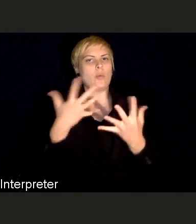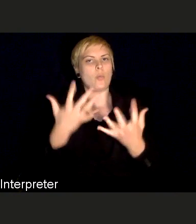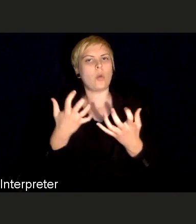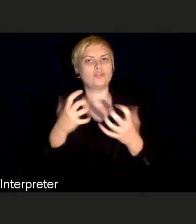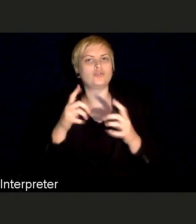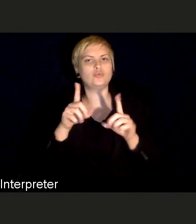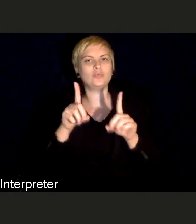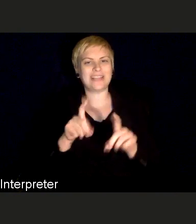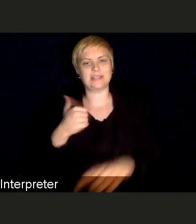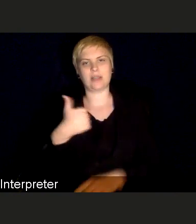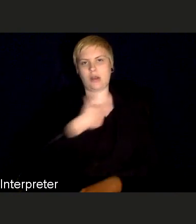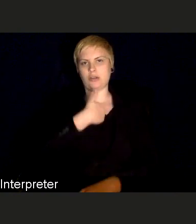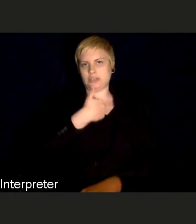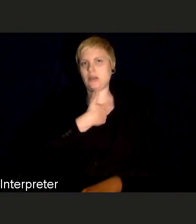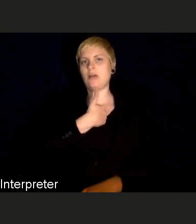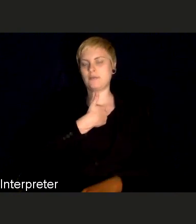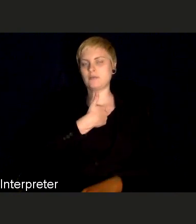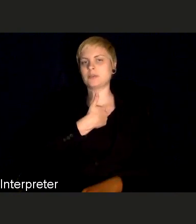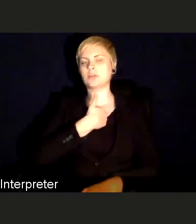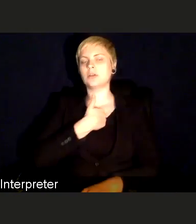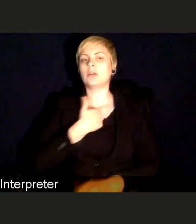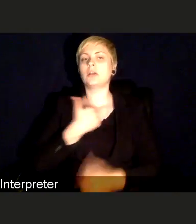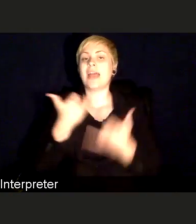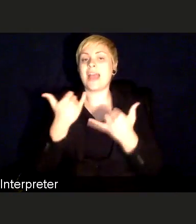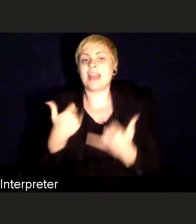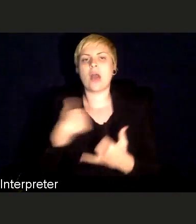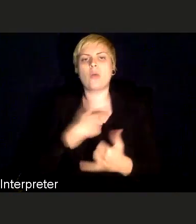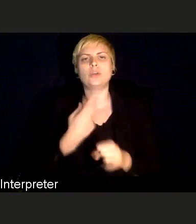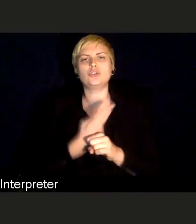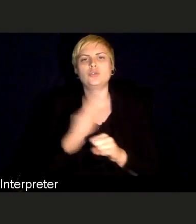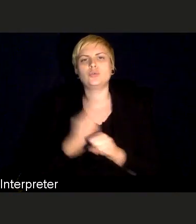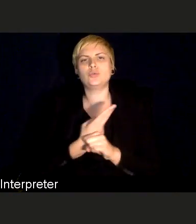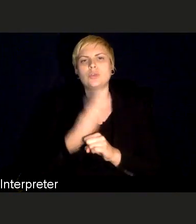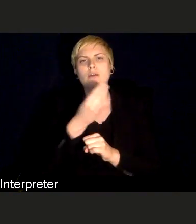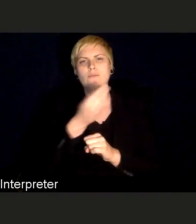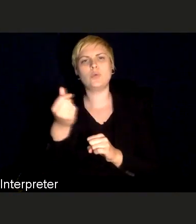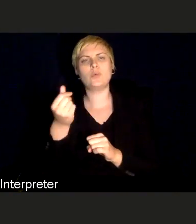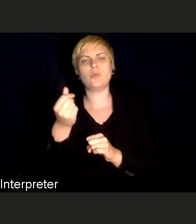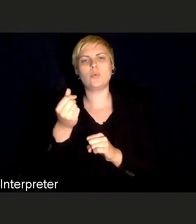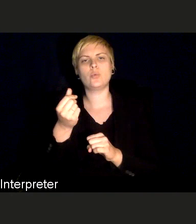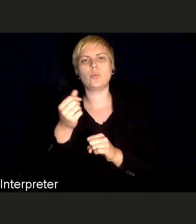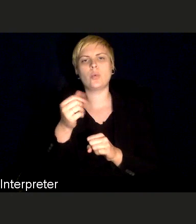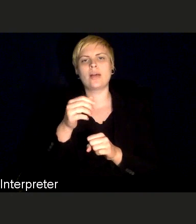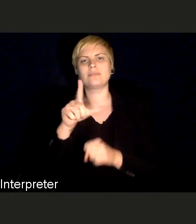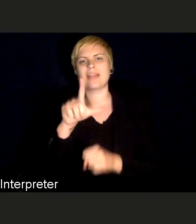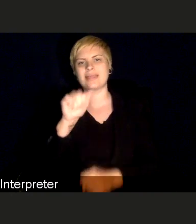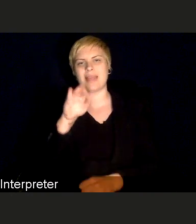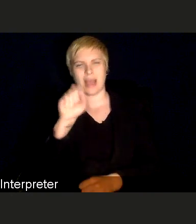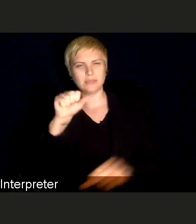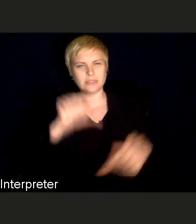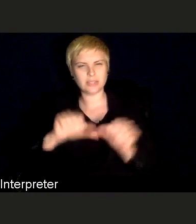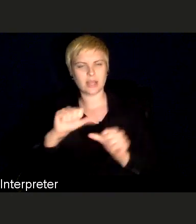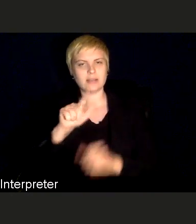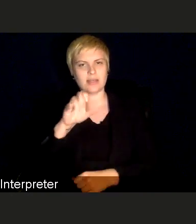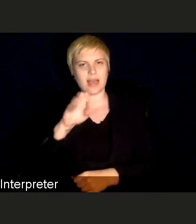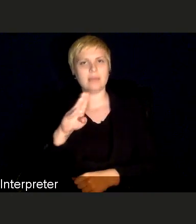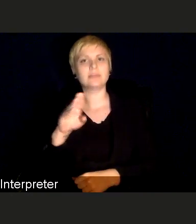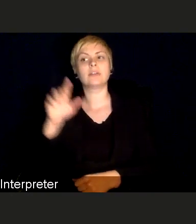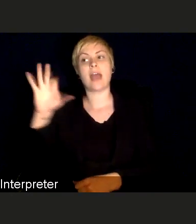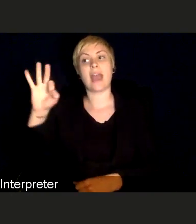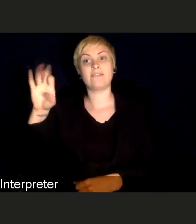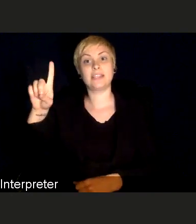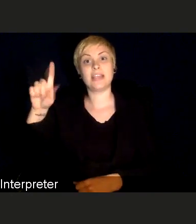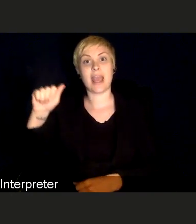ourselves. Currently, we utilize a couple of commercial labs that have been deemed by the FDA to be able to perform